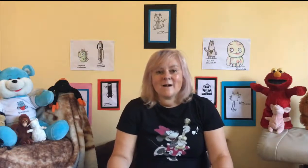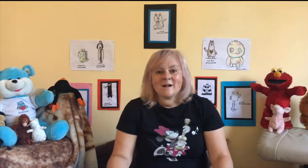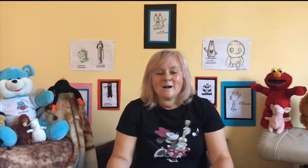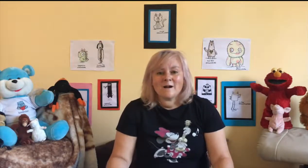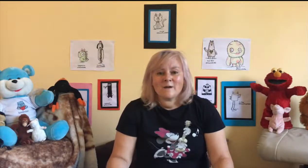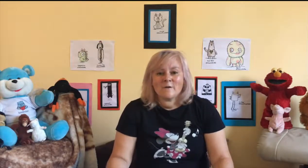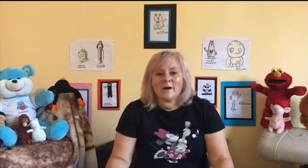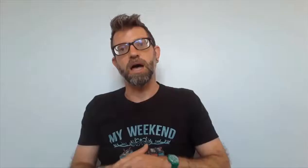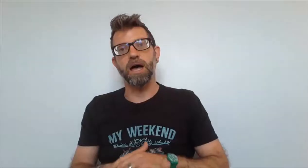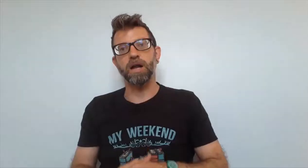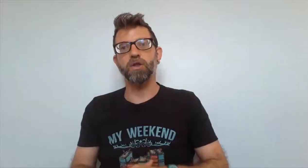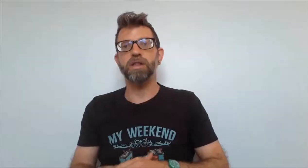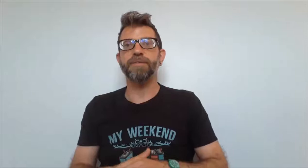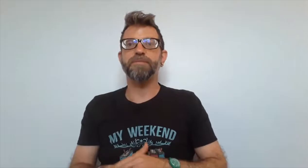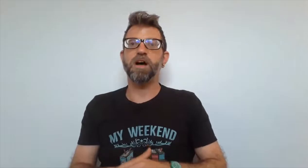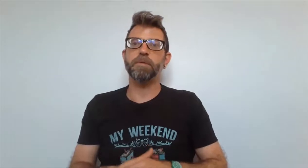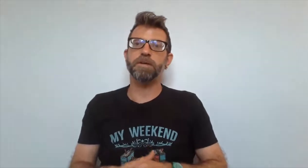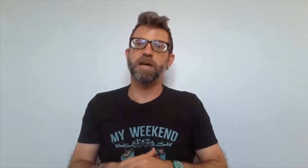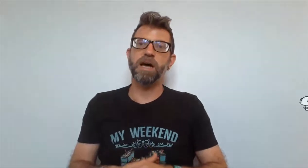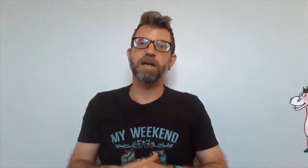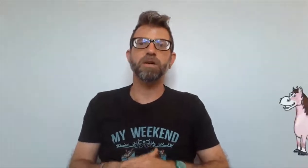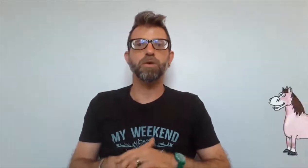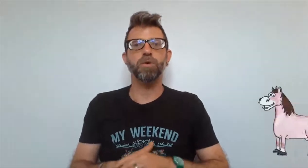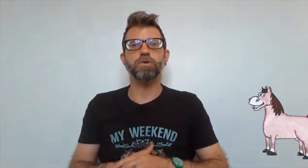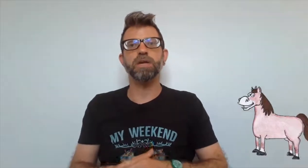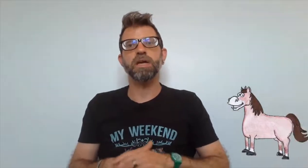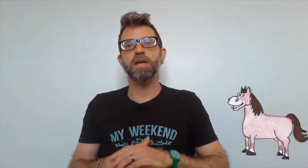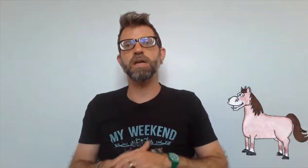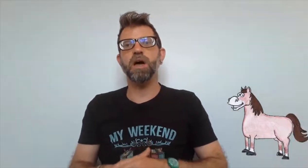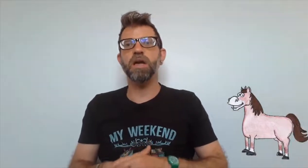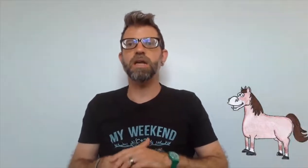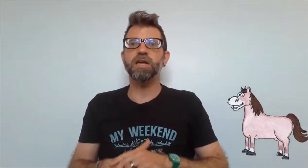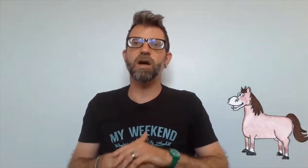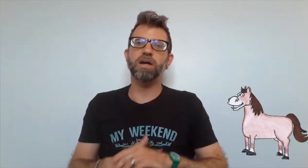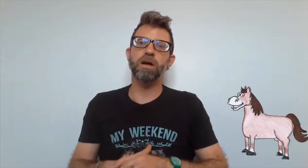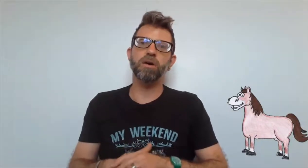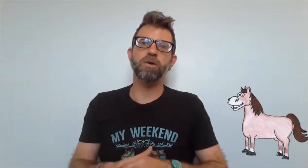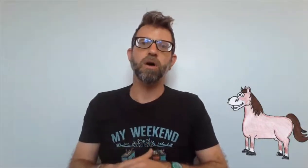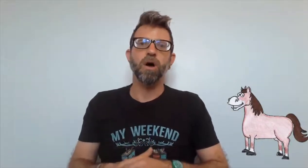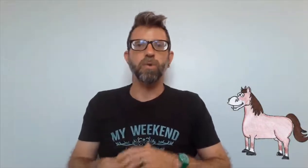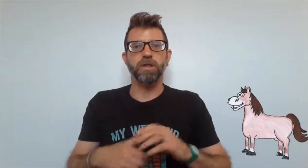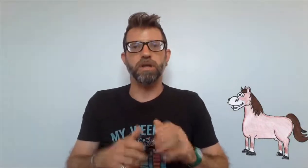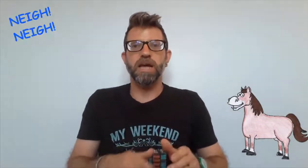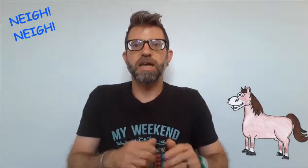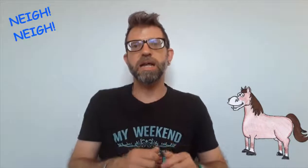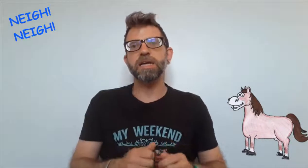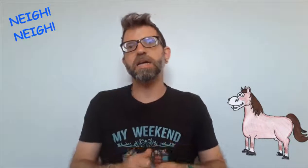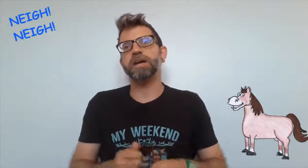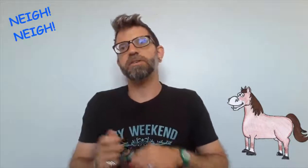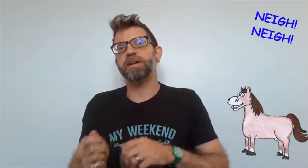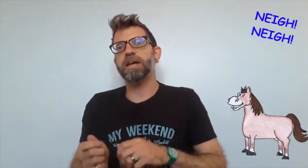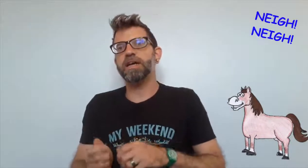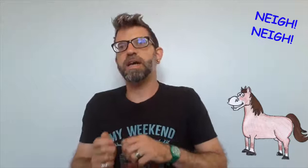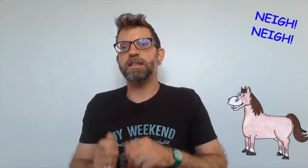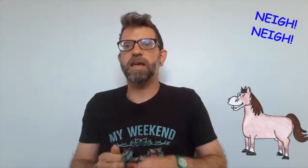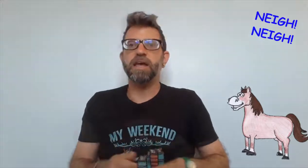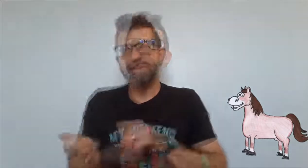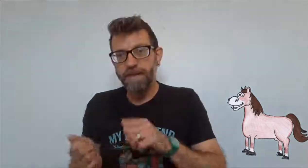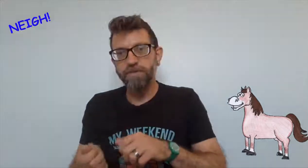E-I-E-I-O. And on that farm he had a horse, E-I-E-I-O. With a nay nay here and a nay nay there, here a nay,